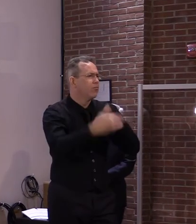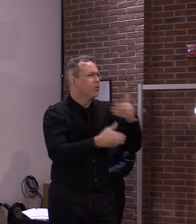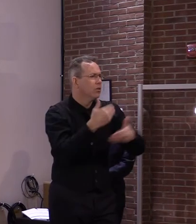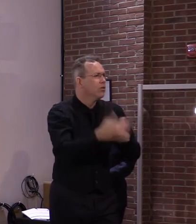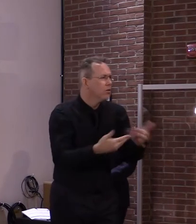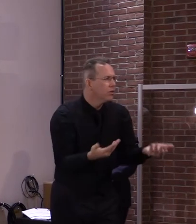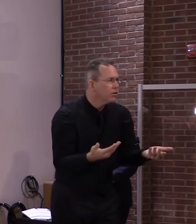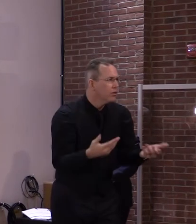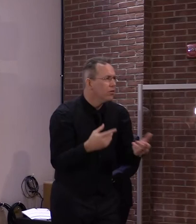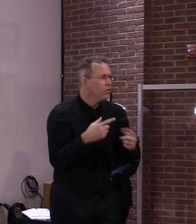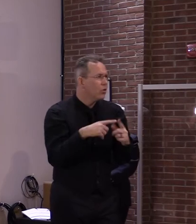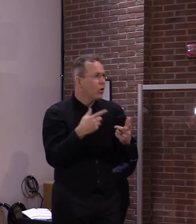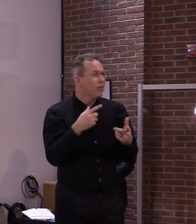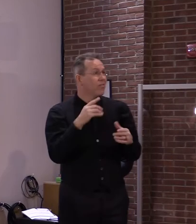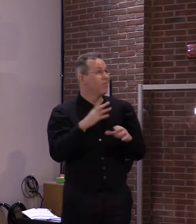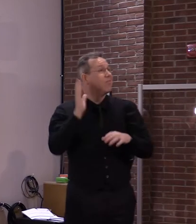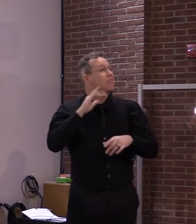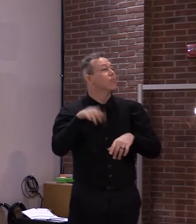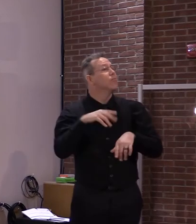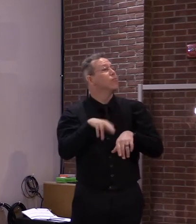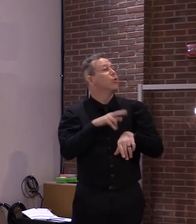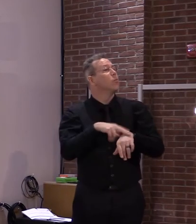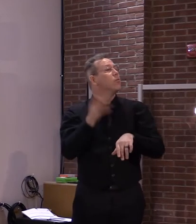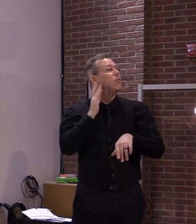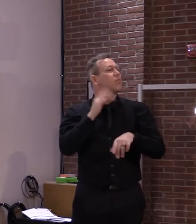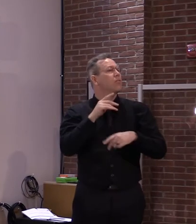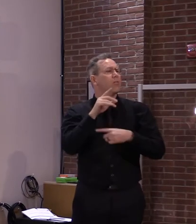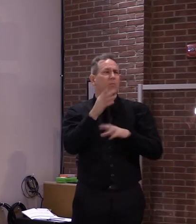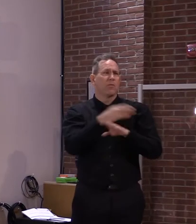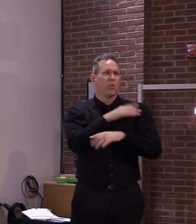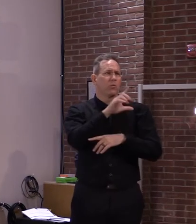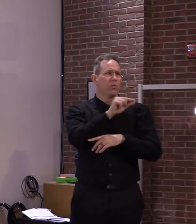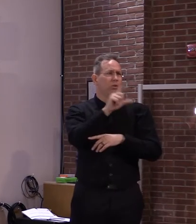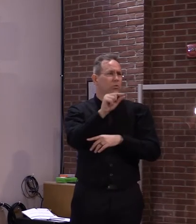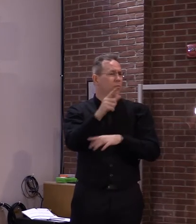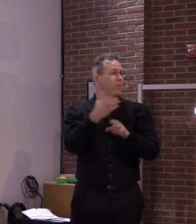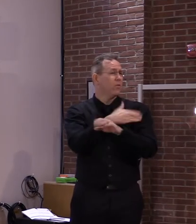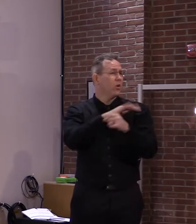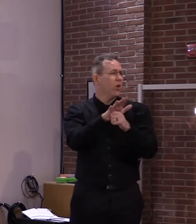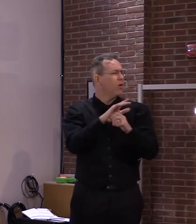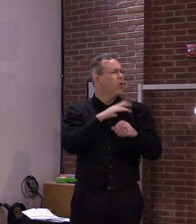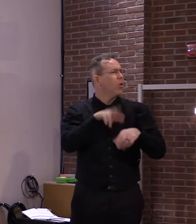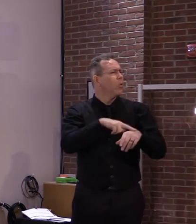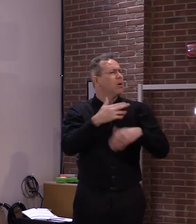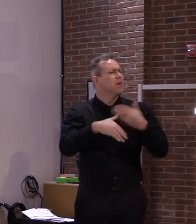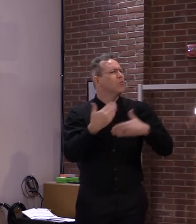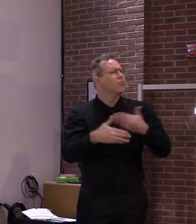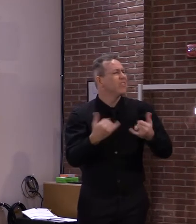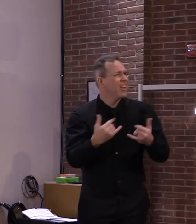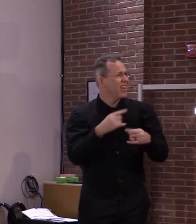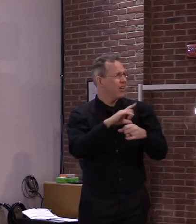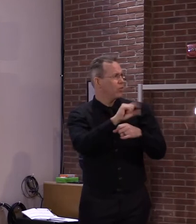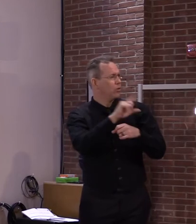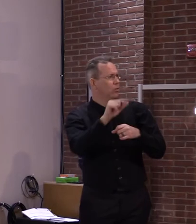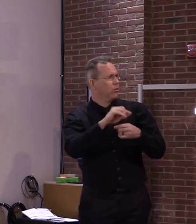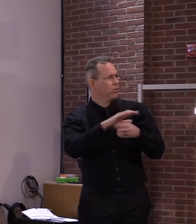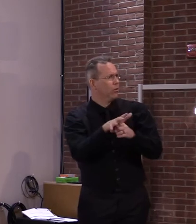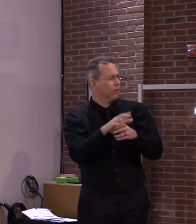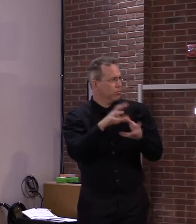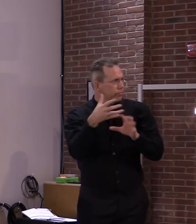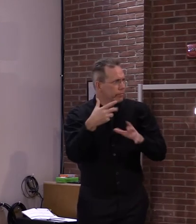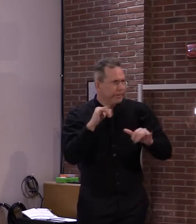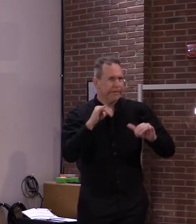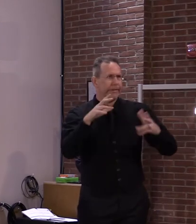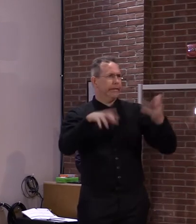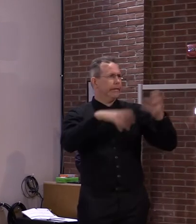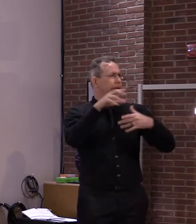that we've utilized in the past but that is no excuse we need to uh to make sure that we put these uh quality control